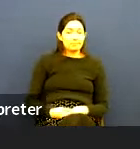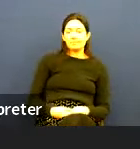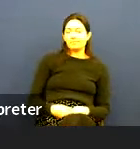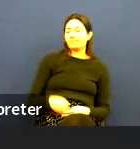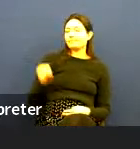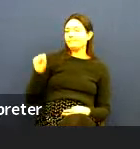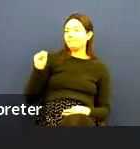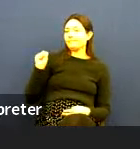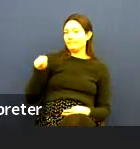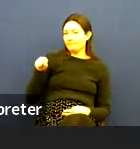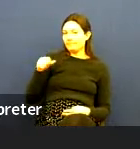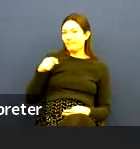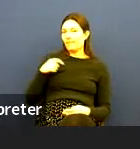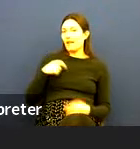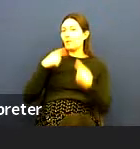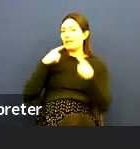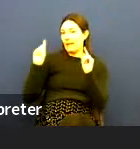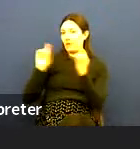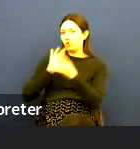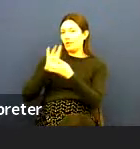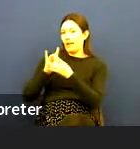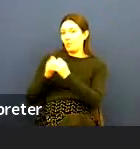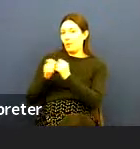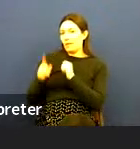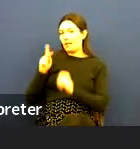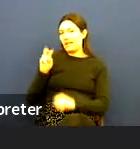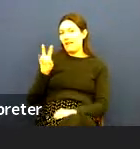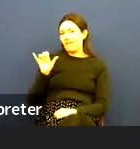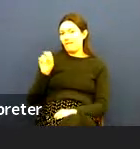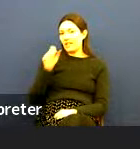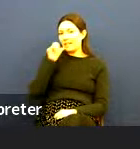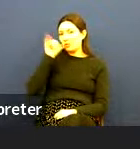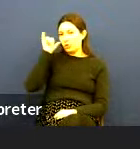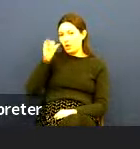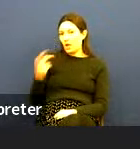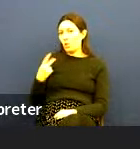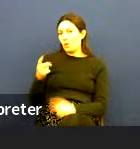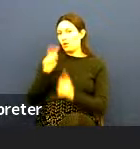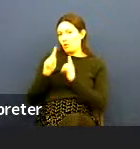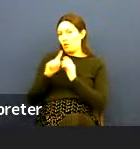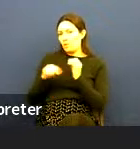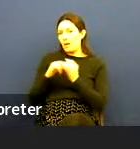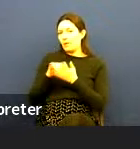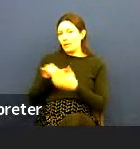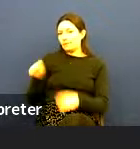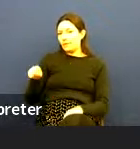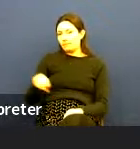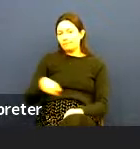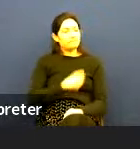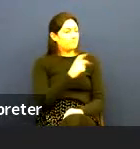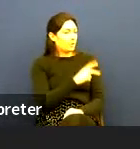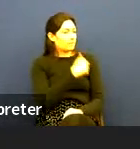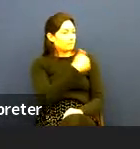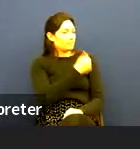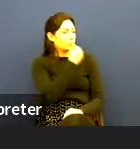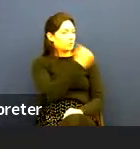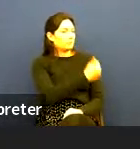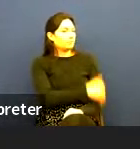Yeah, and I was able to connect with Kevin yesterday. Good. And we kind of talked through a lot of this, Some of which these was good. ideas. Yeah.